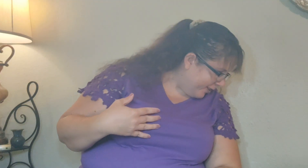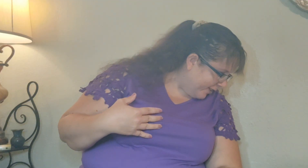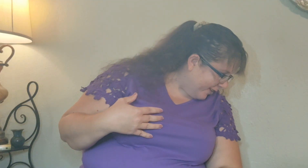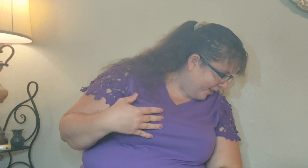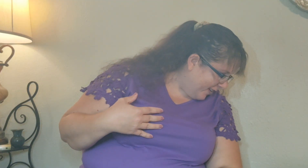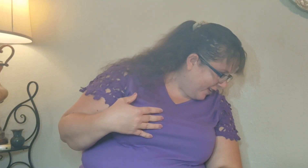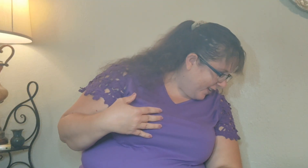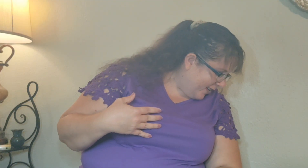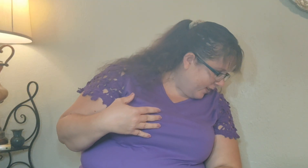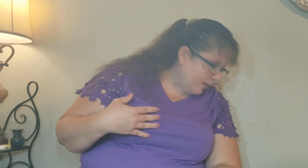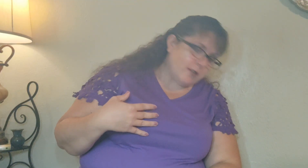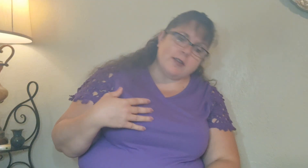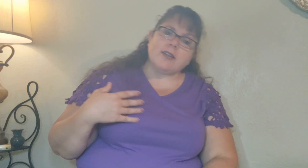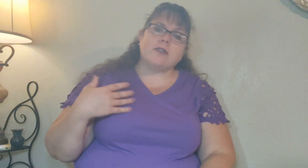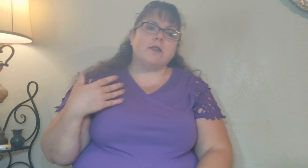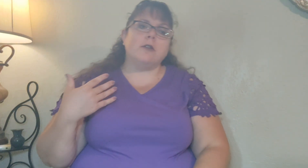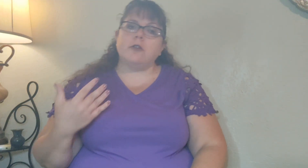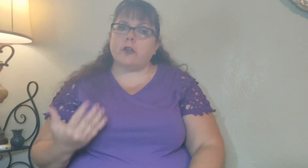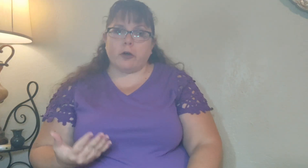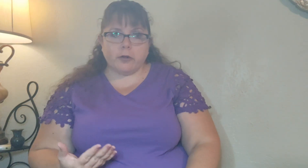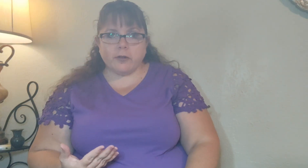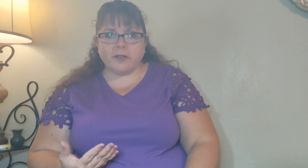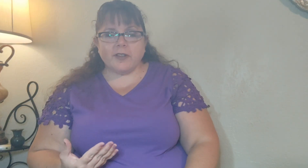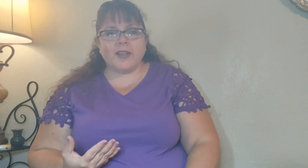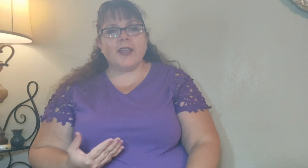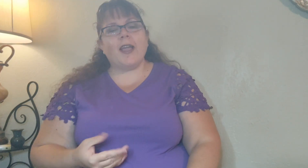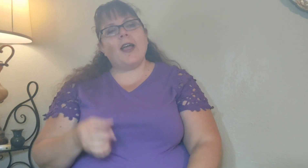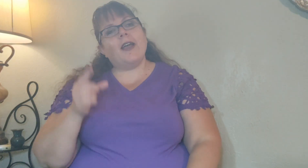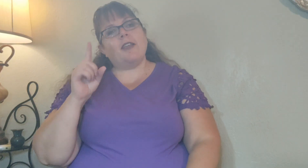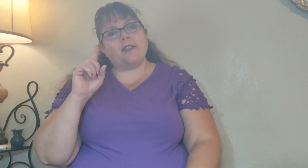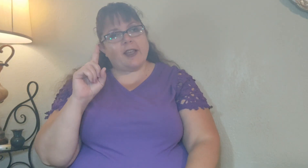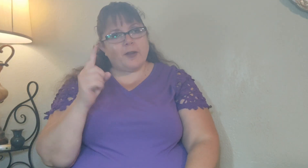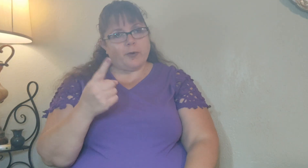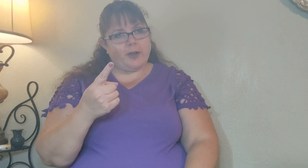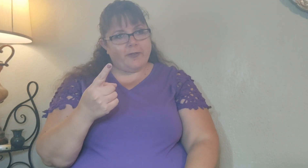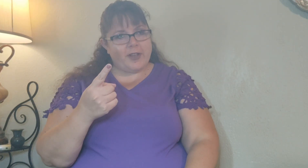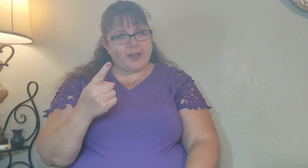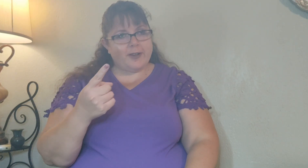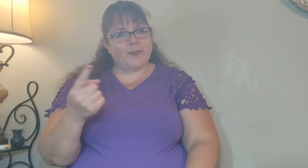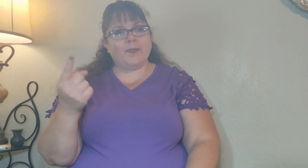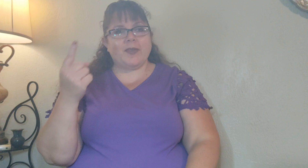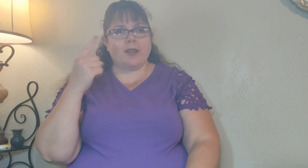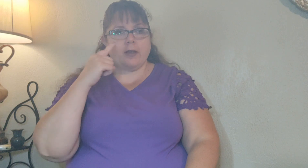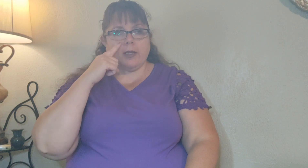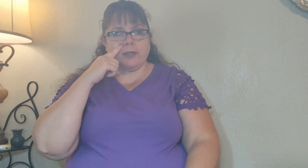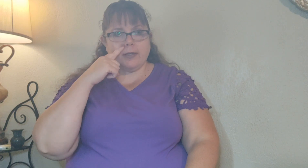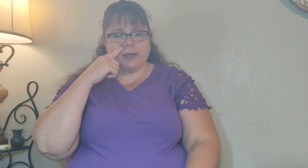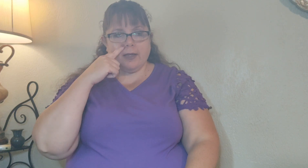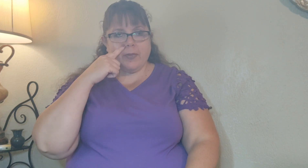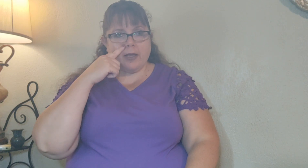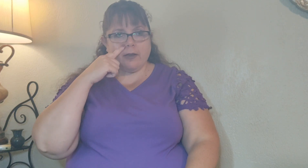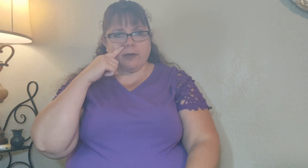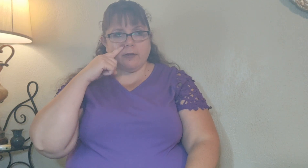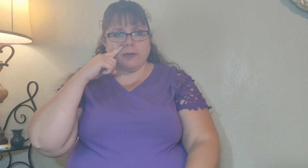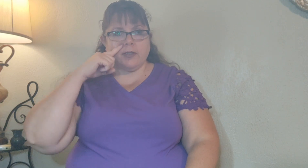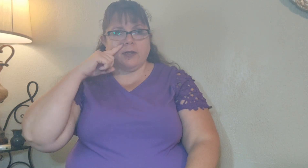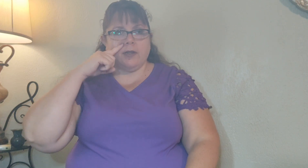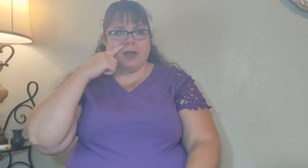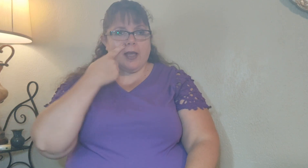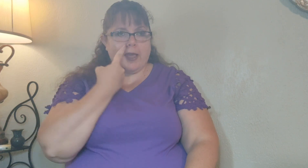or it's dull, you take your pointer finger, you stick it by your nose, and